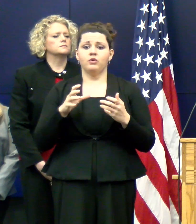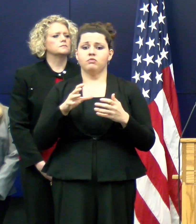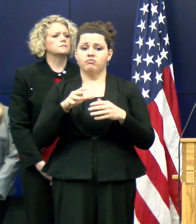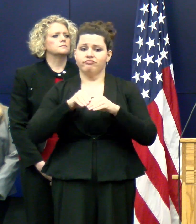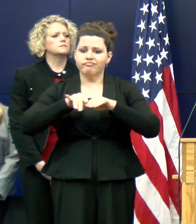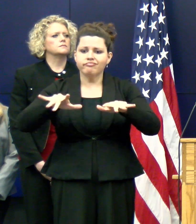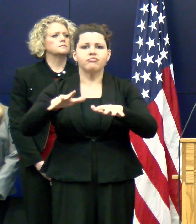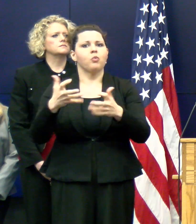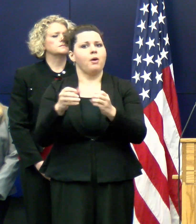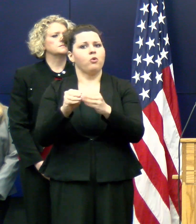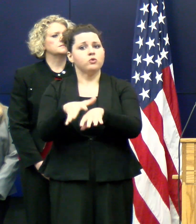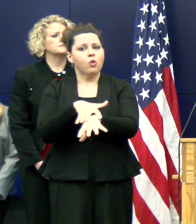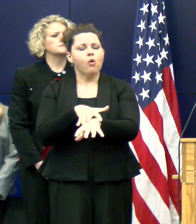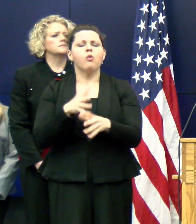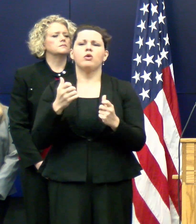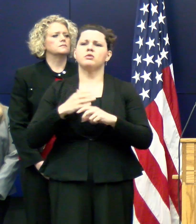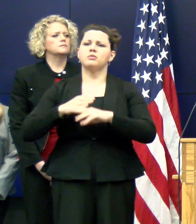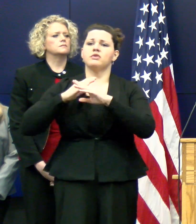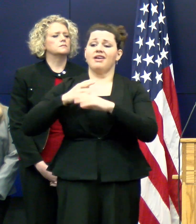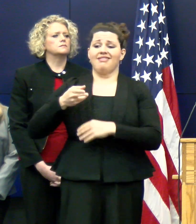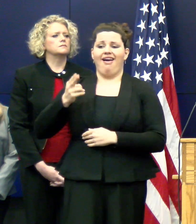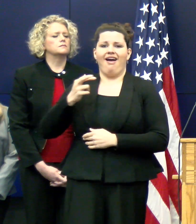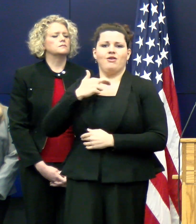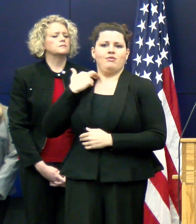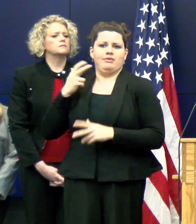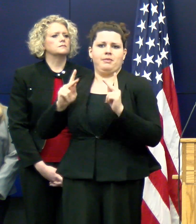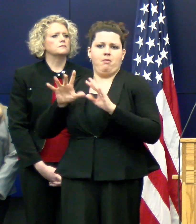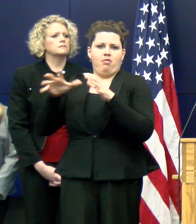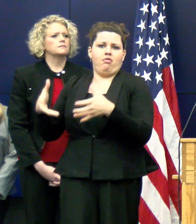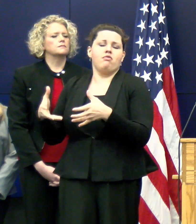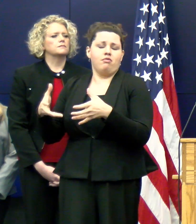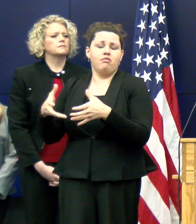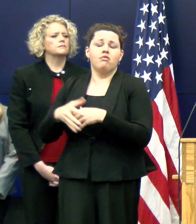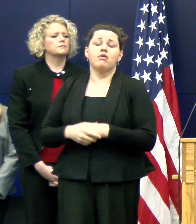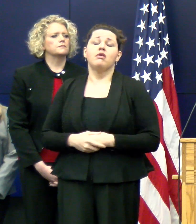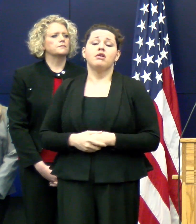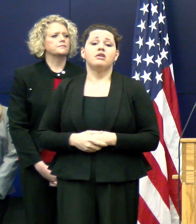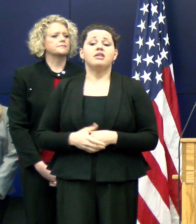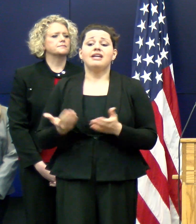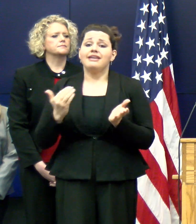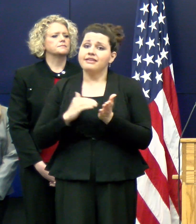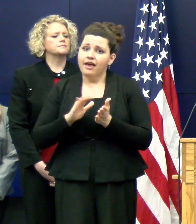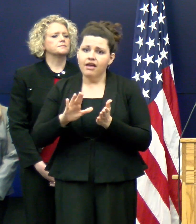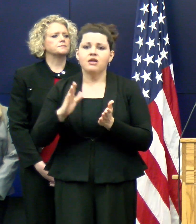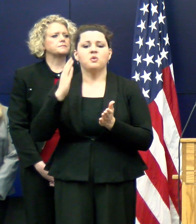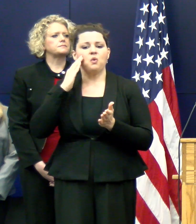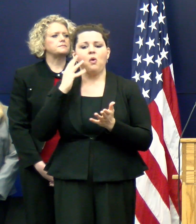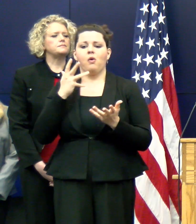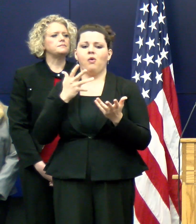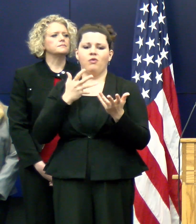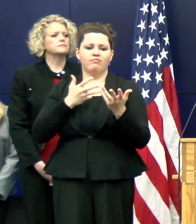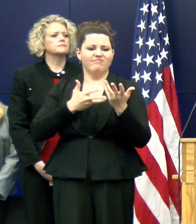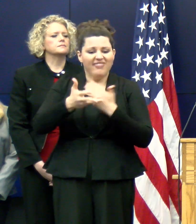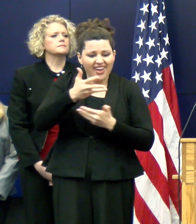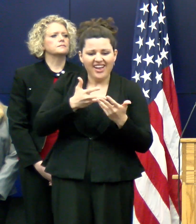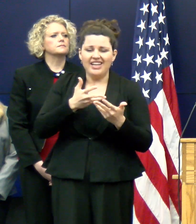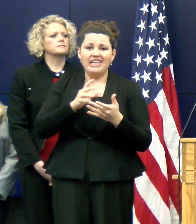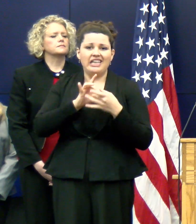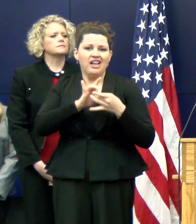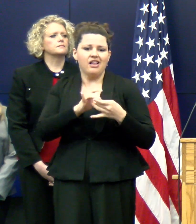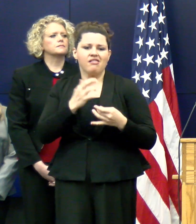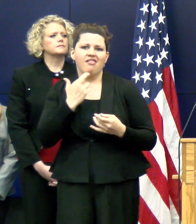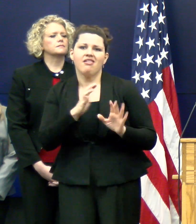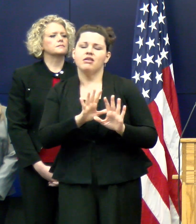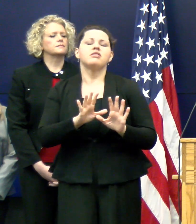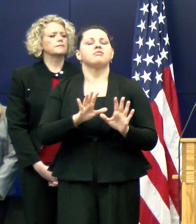this disease, we also want to protect our high-risk populations. Again, doing things like avoiding close contact with others and staying home when you're